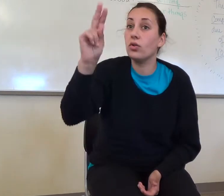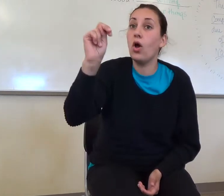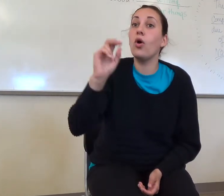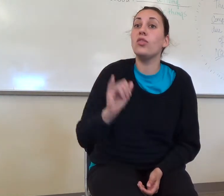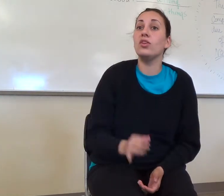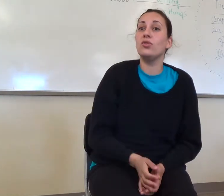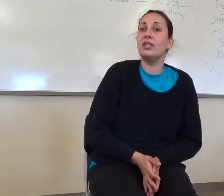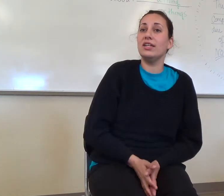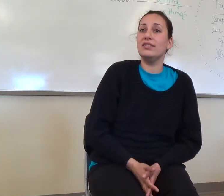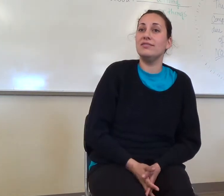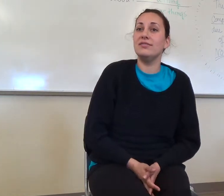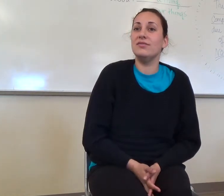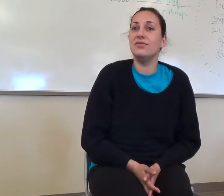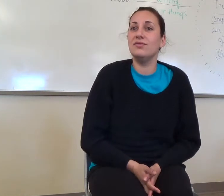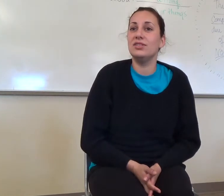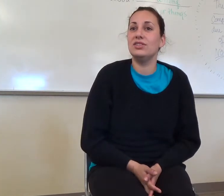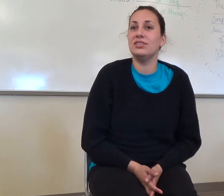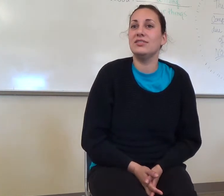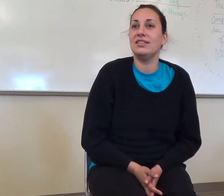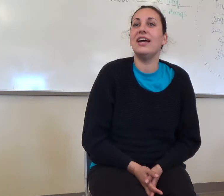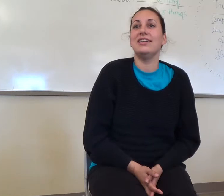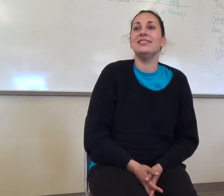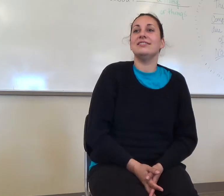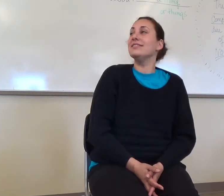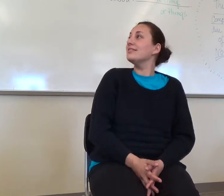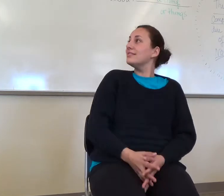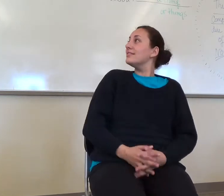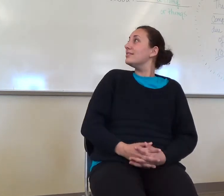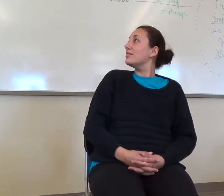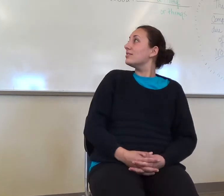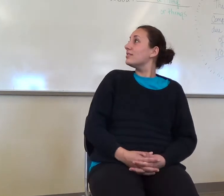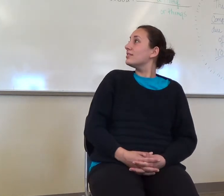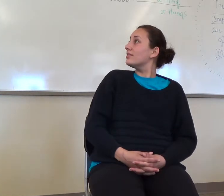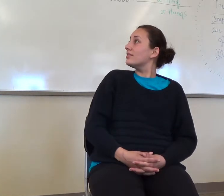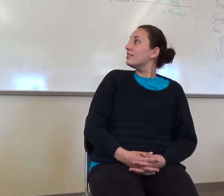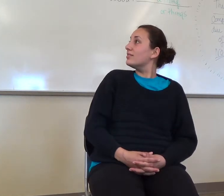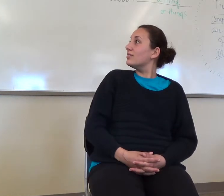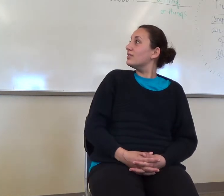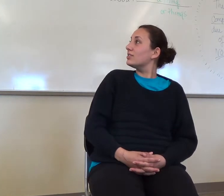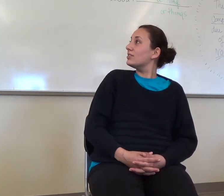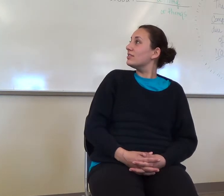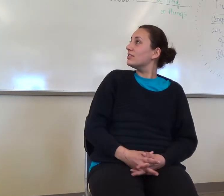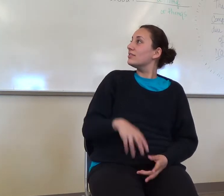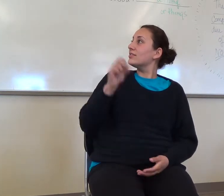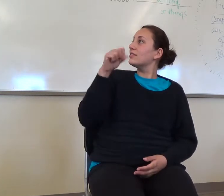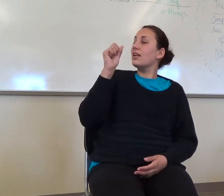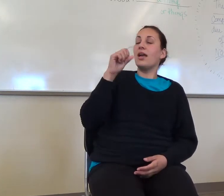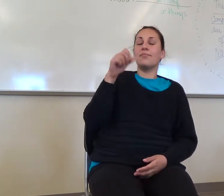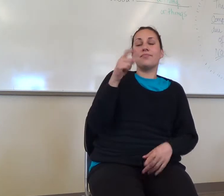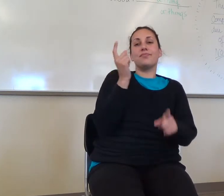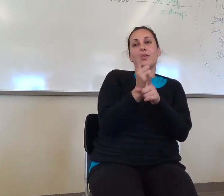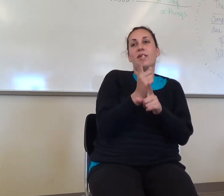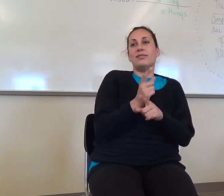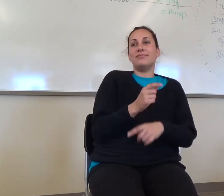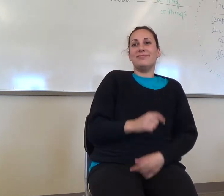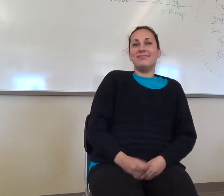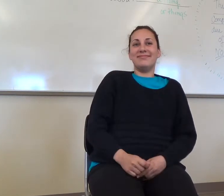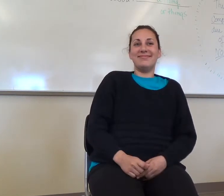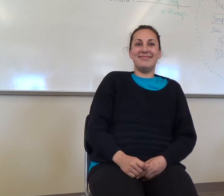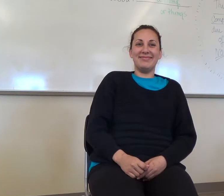Oh, the uni. Yes, it's vision. About this yeah. one. Because this is what's mentioned. Okay, so